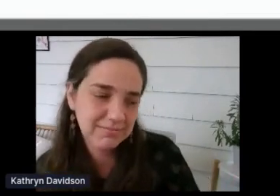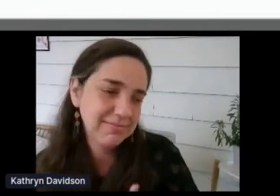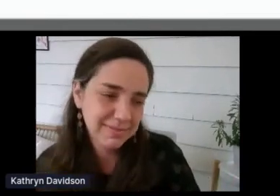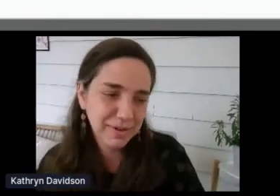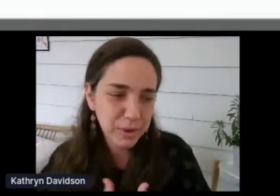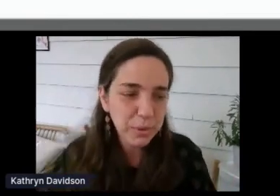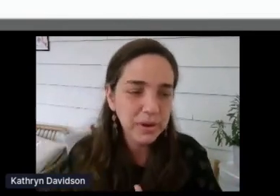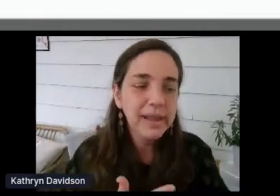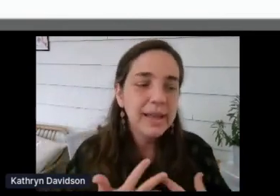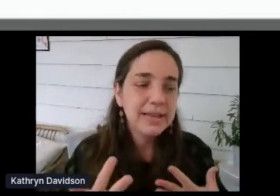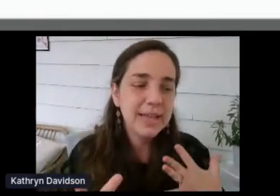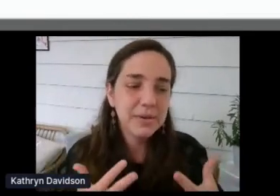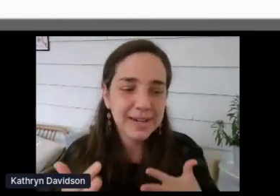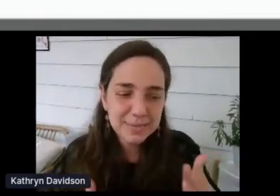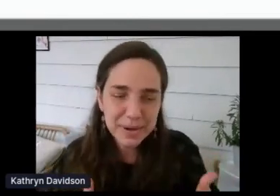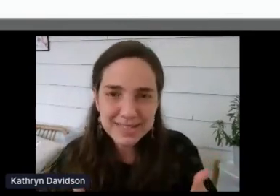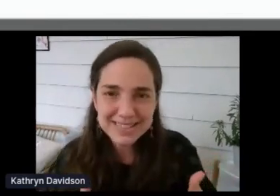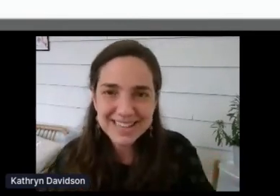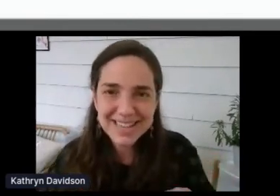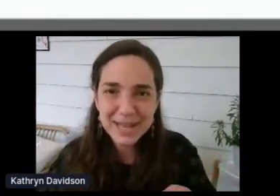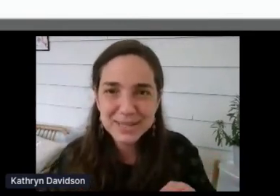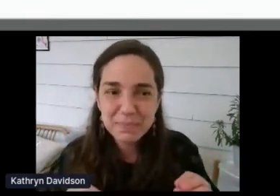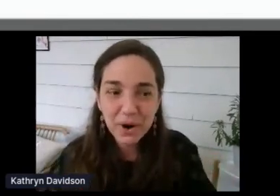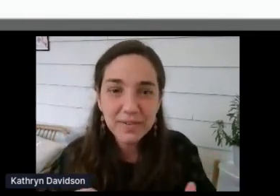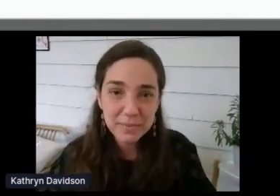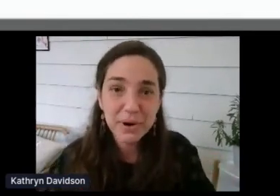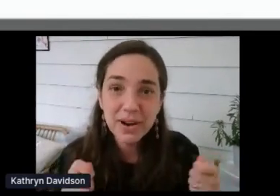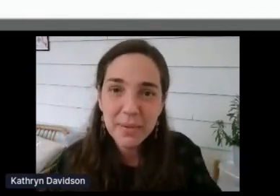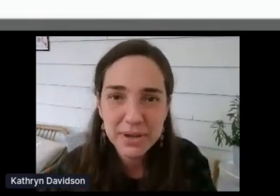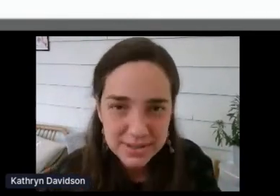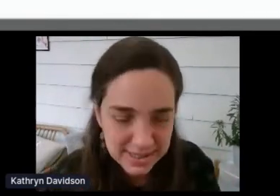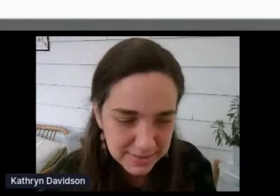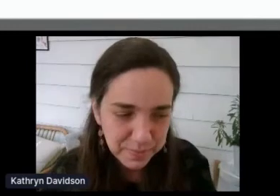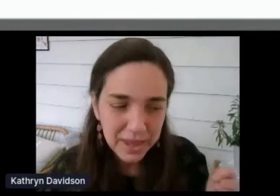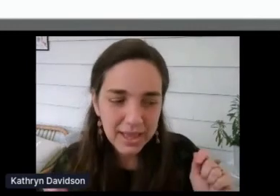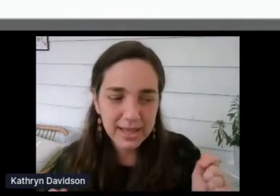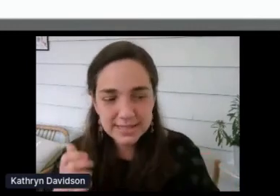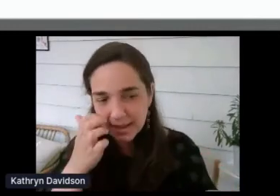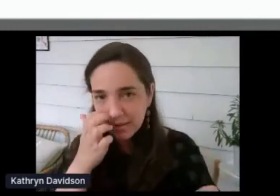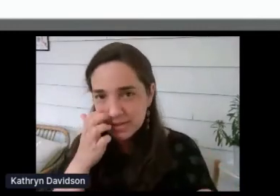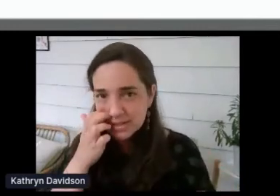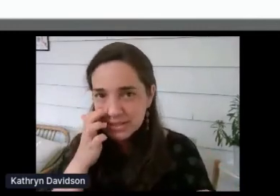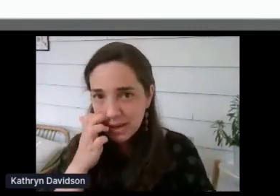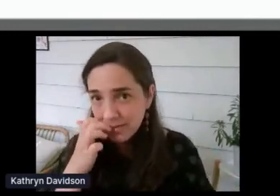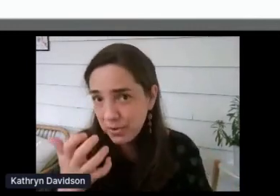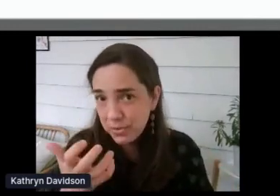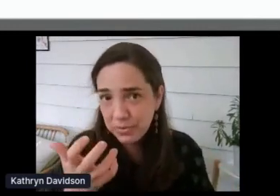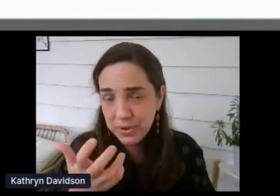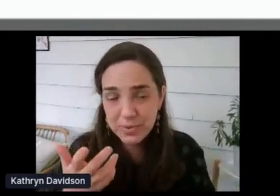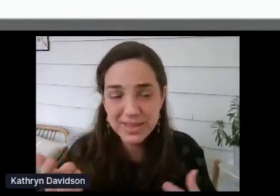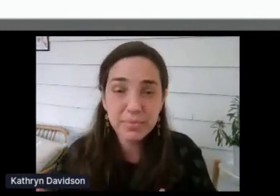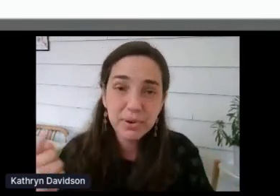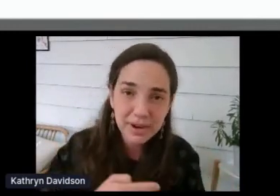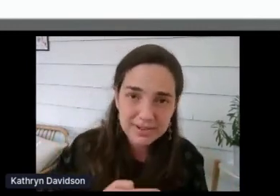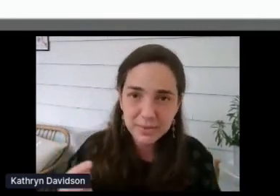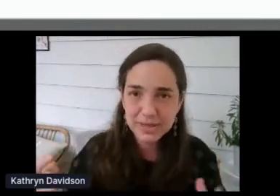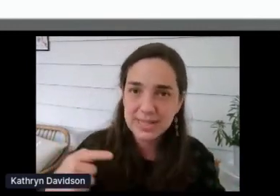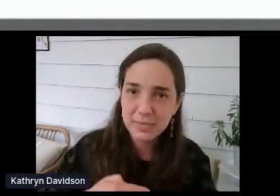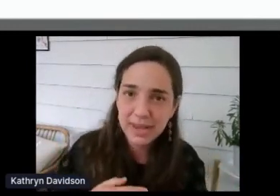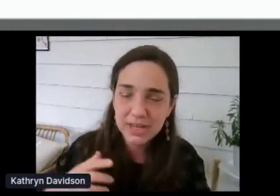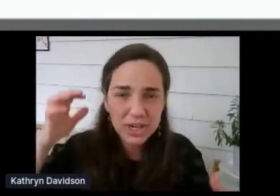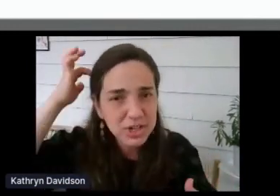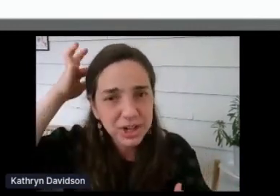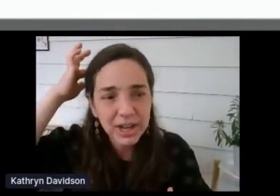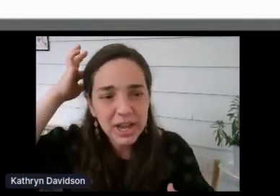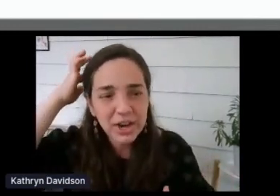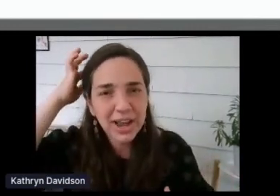feel very cool, is that you can express this. It's part of the pronominal system in sign languages. And so, without pronouns that work the